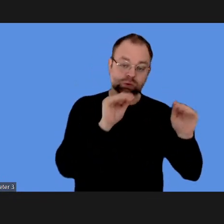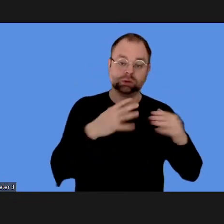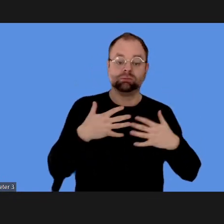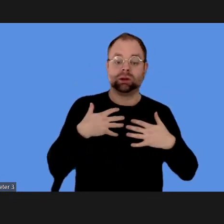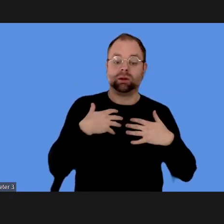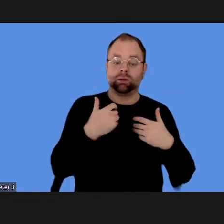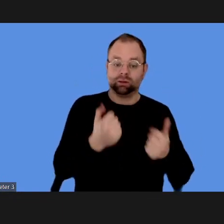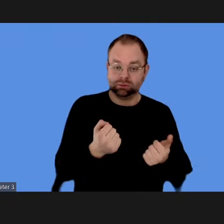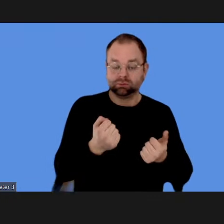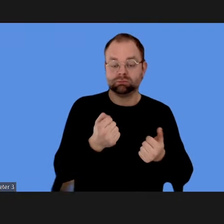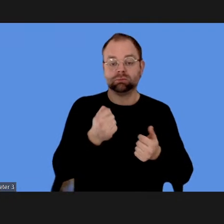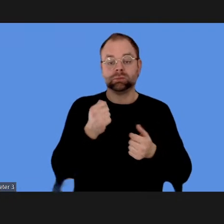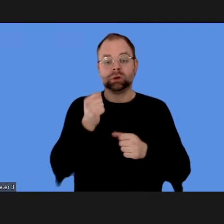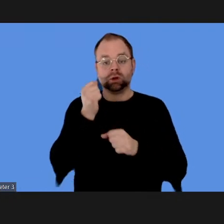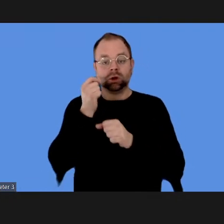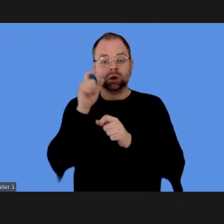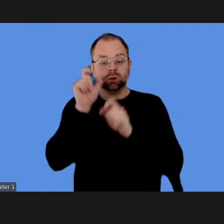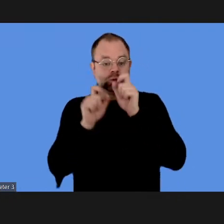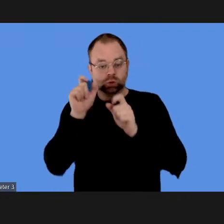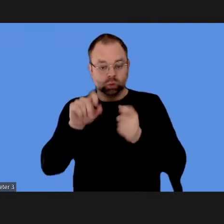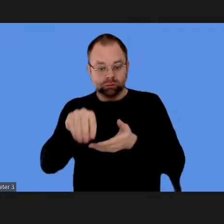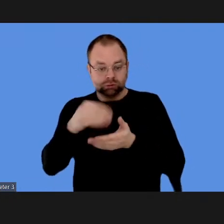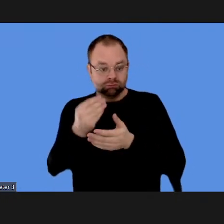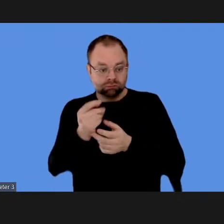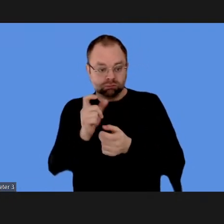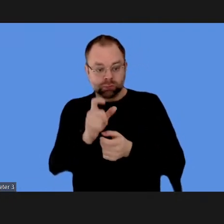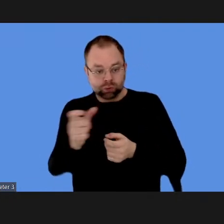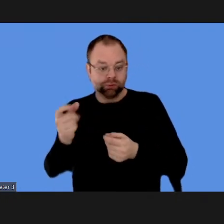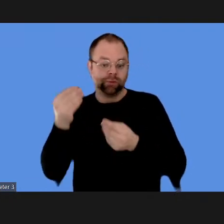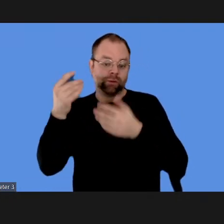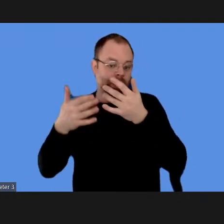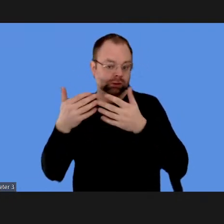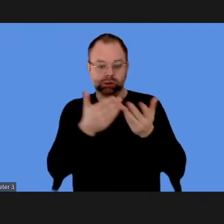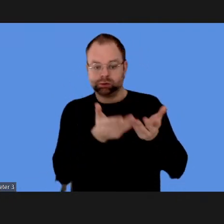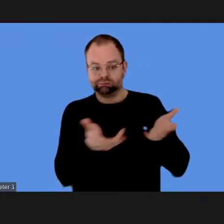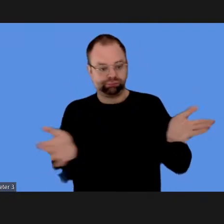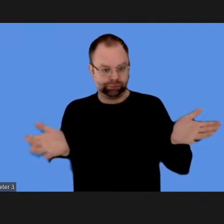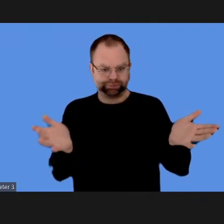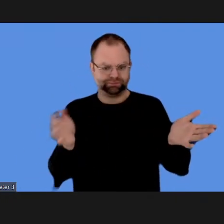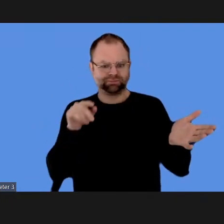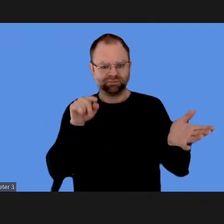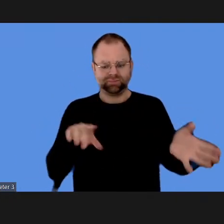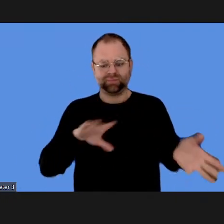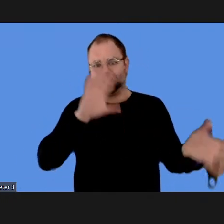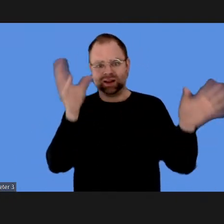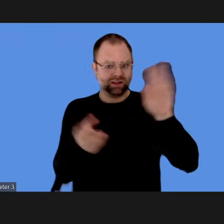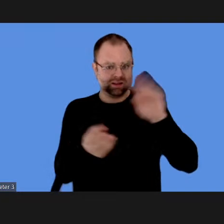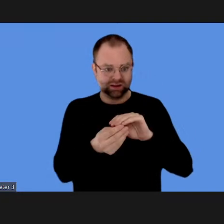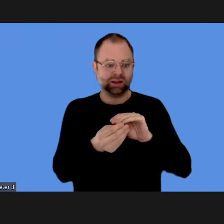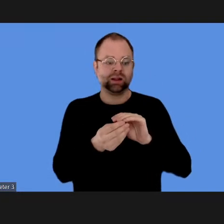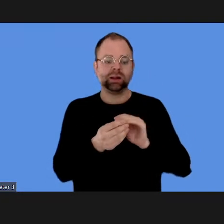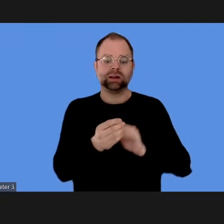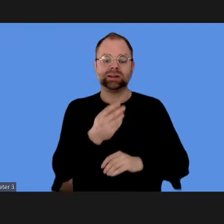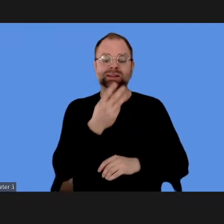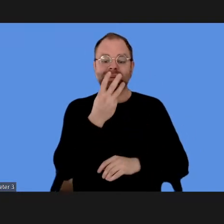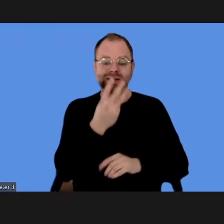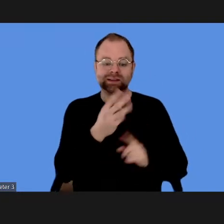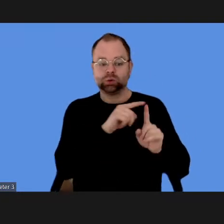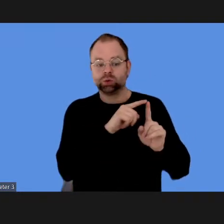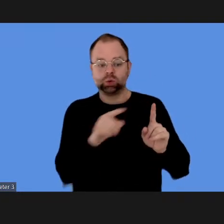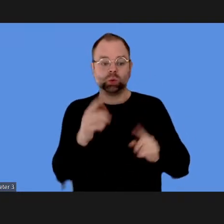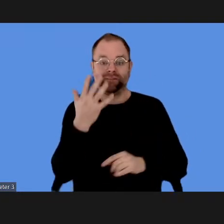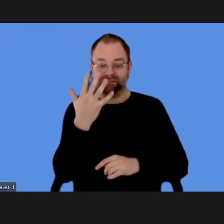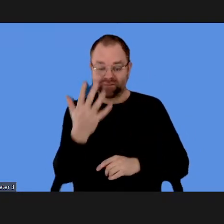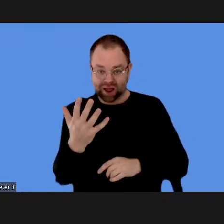That's why we think there are urgent needs to invest in the training of